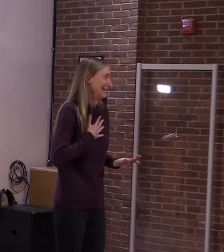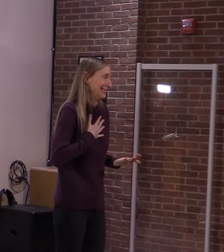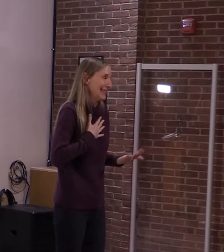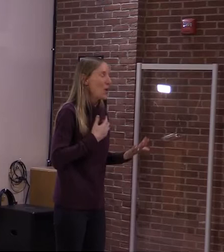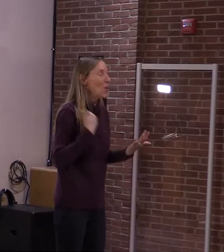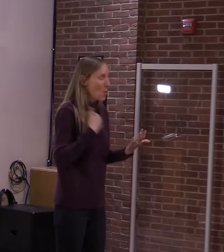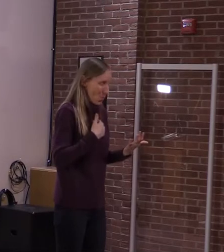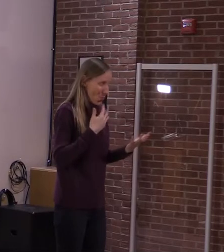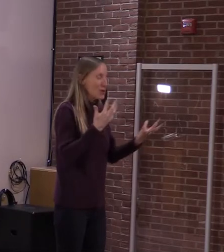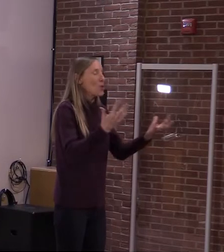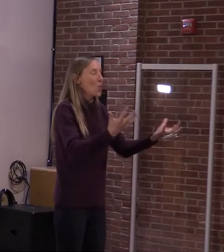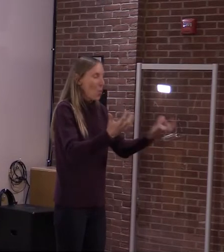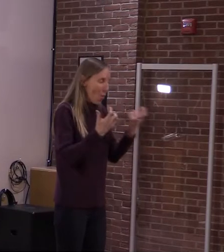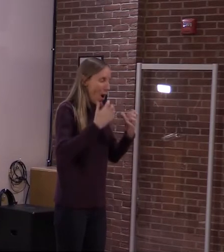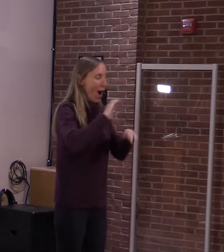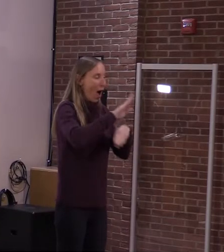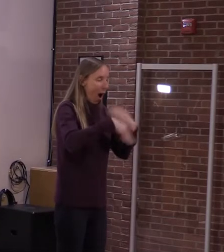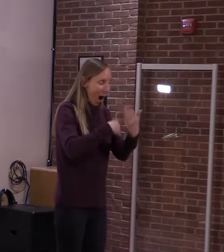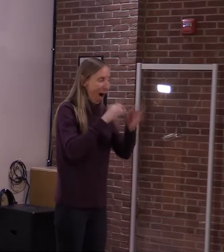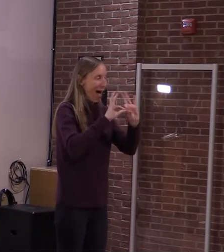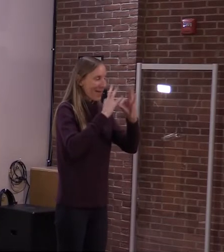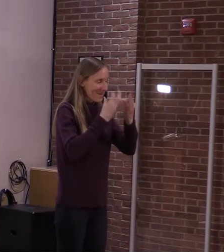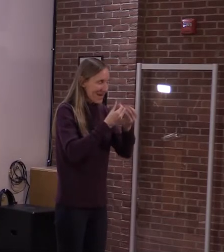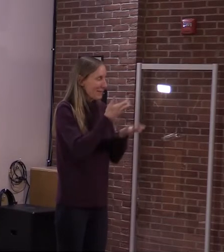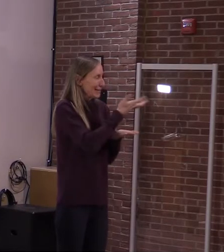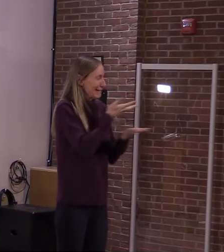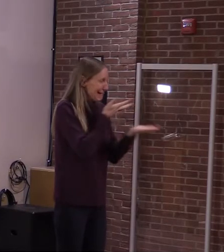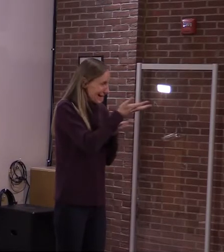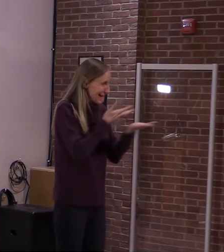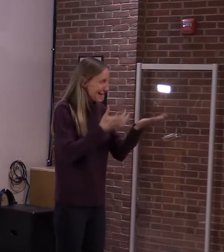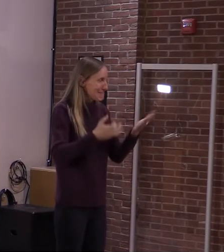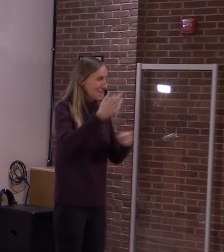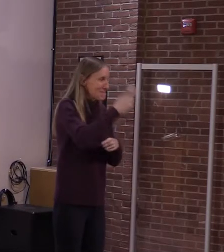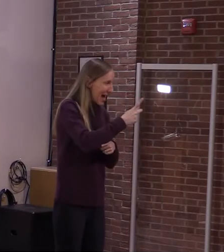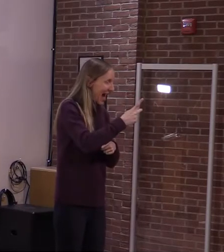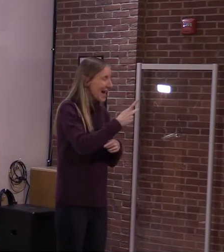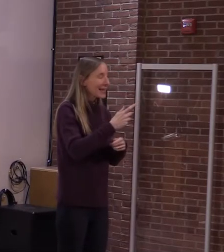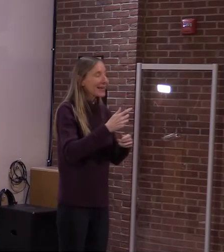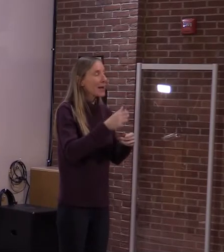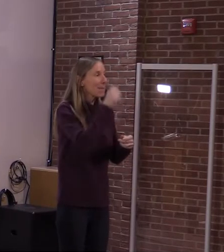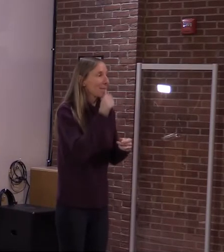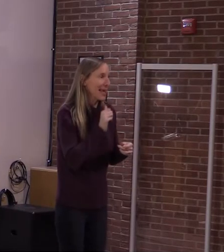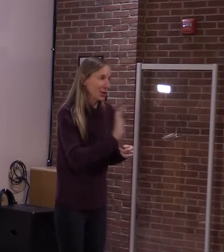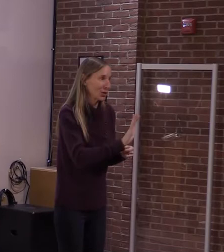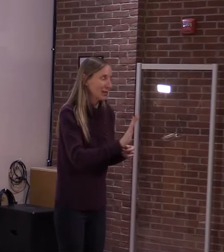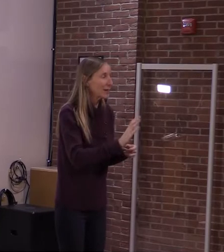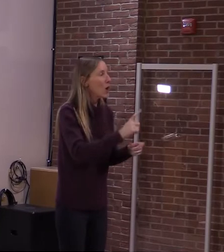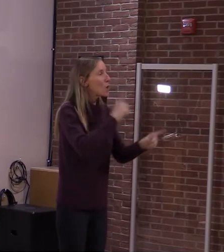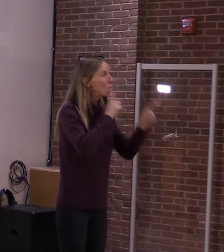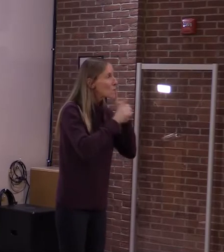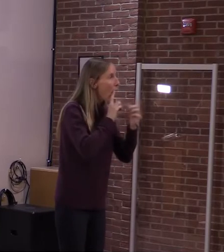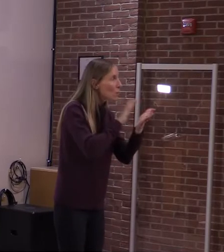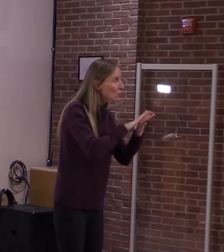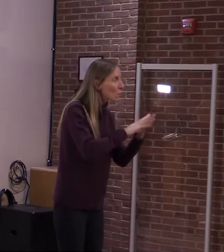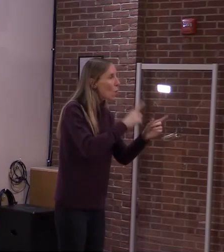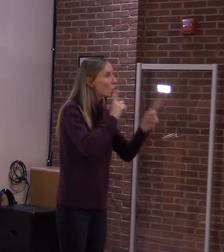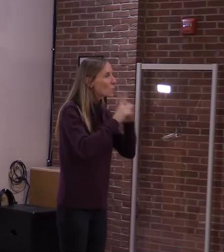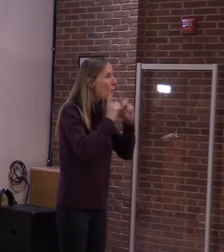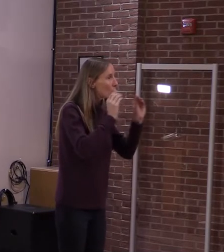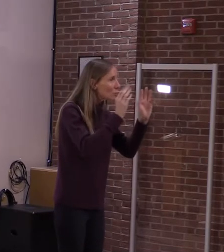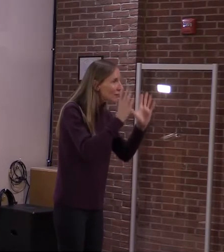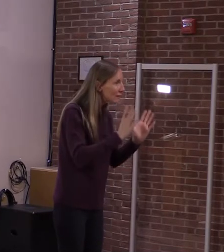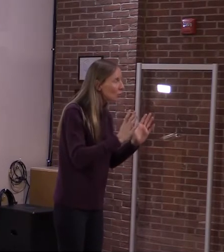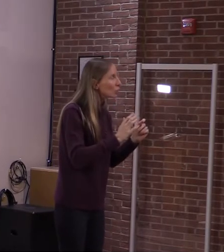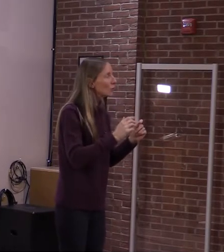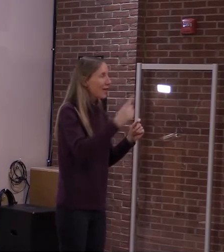really want to re-engage with all our families. So I would just say, you know, be patient, work closely with your schools, your teachers. I know they're